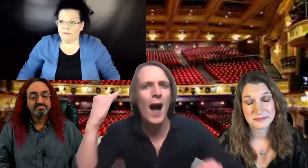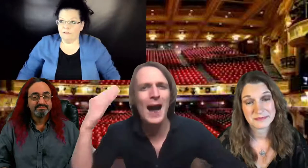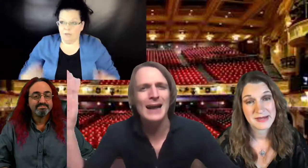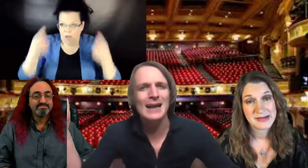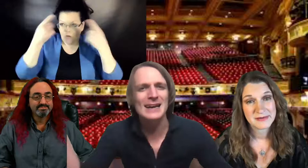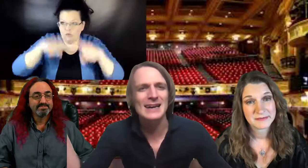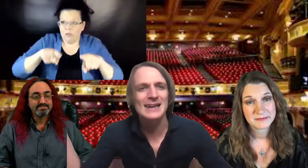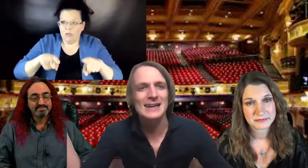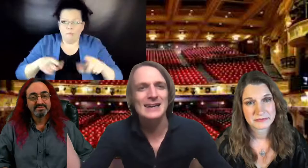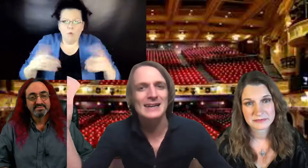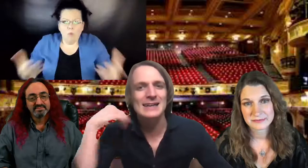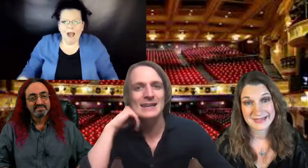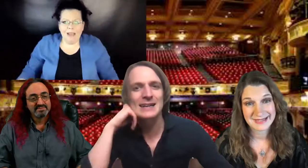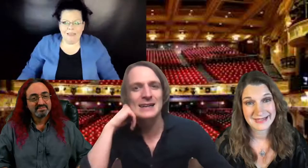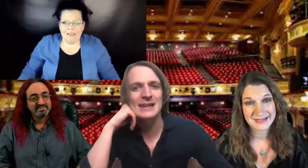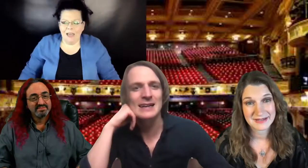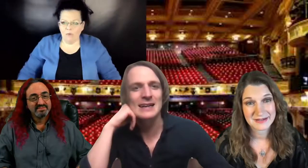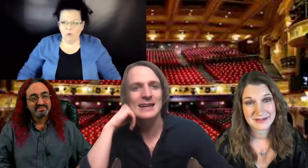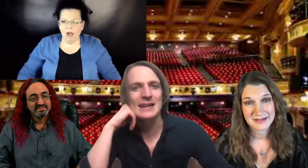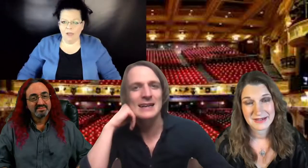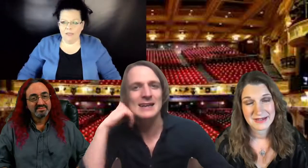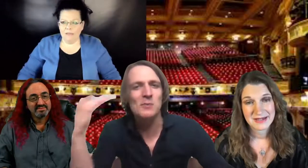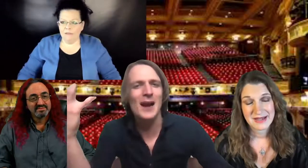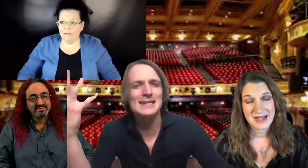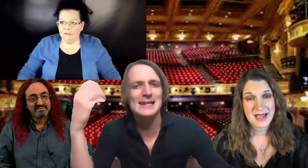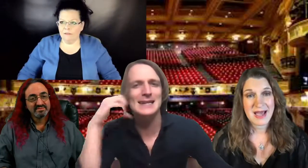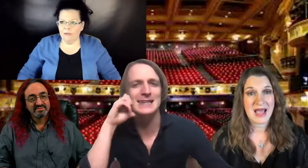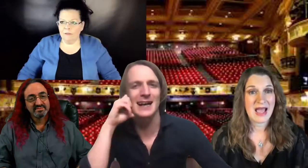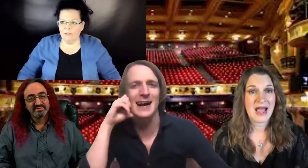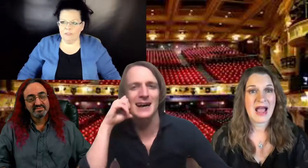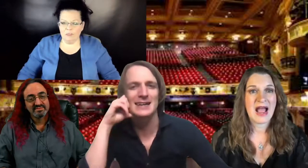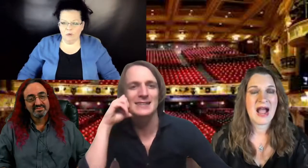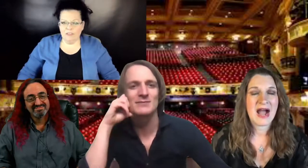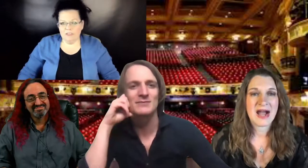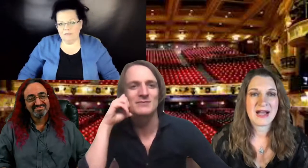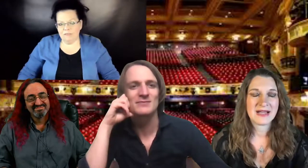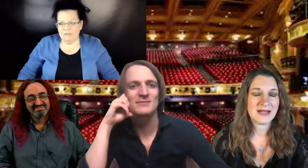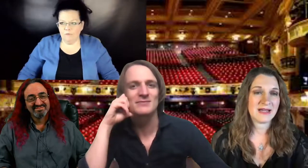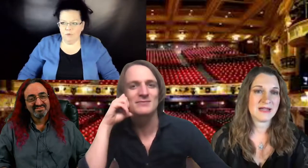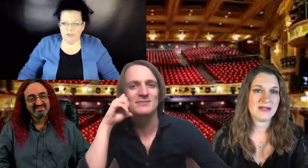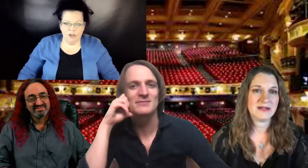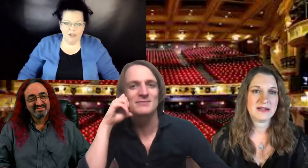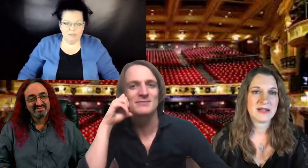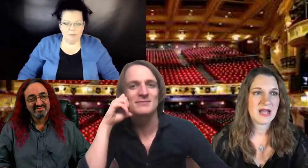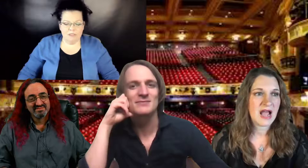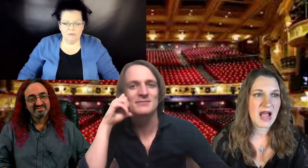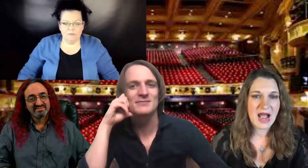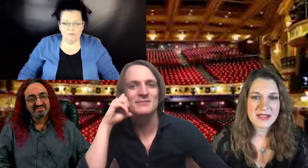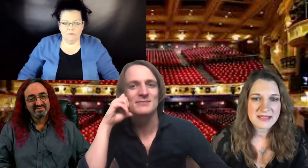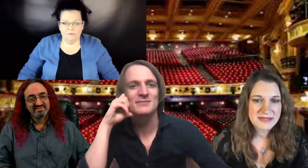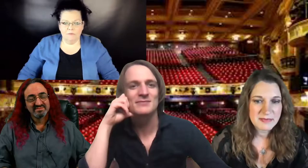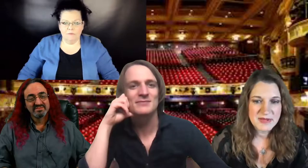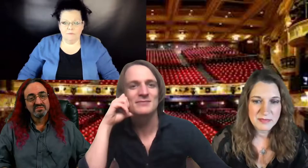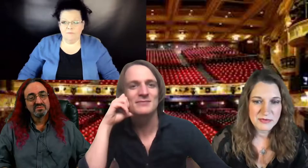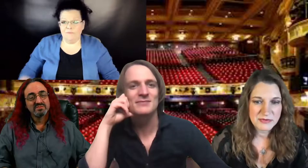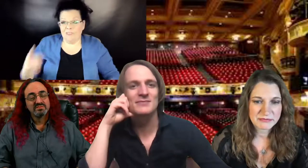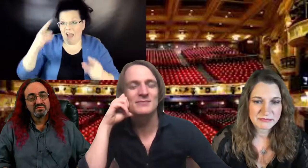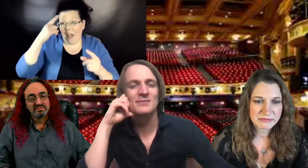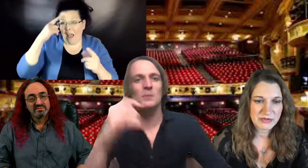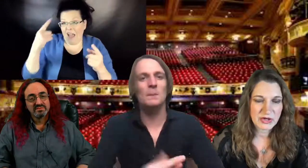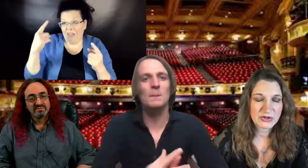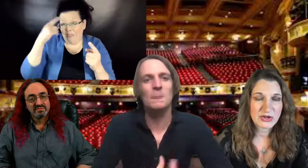agree. But why is that? Why? I mean, that's the self-question I ask myself. I think